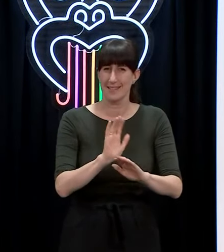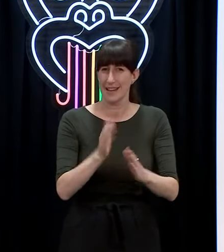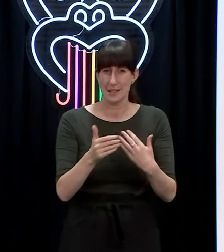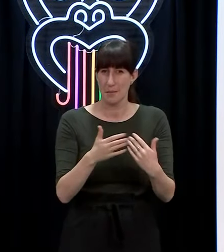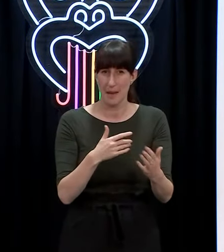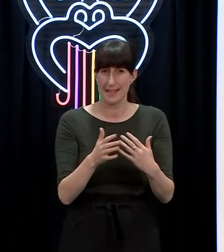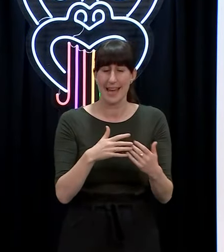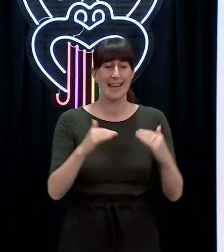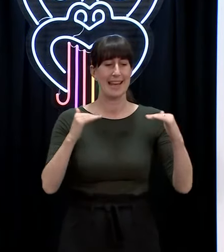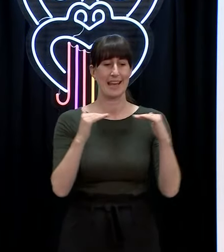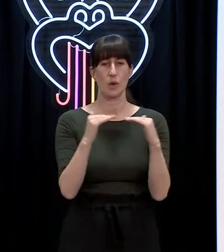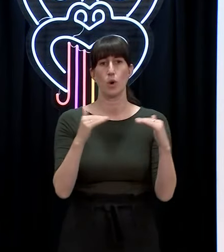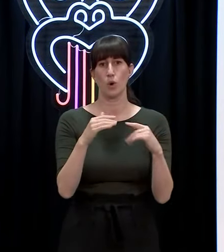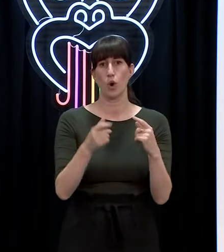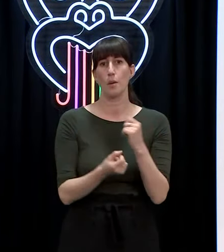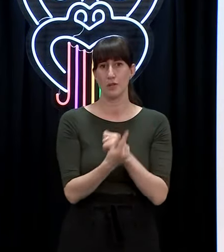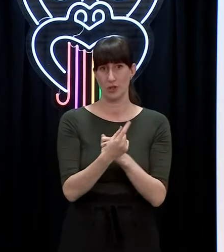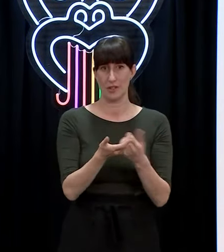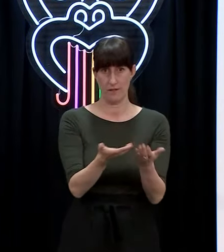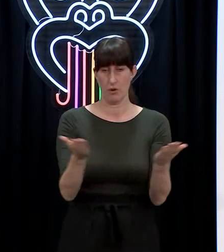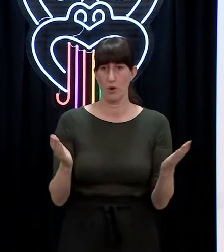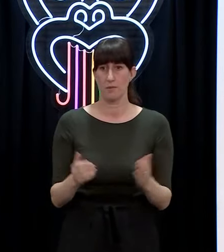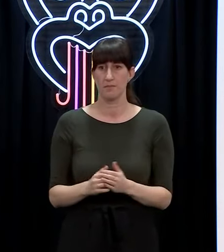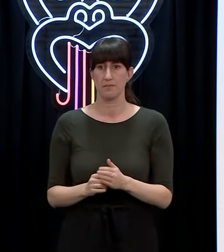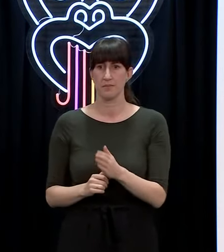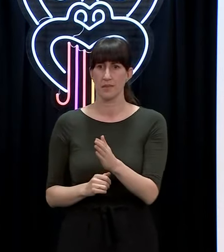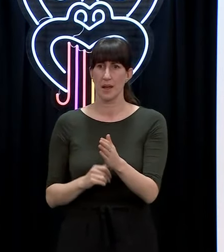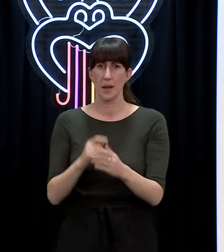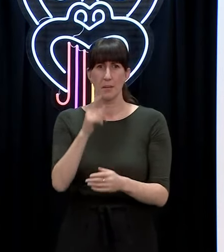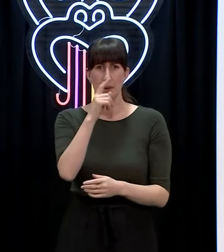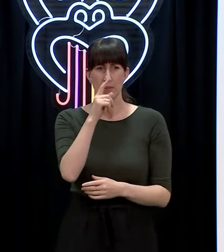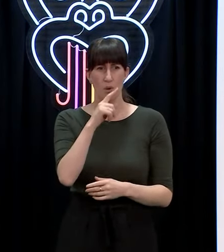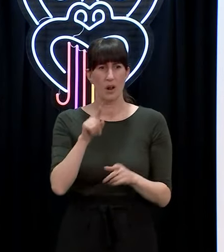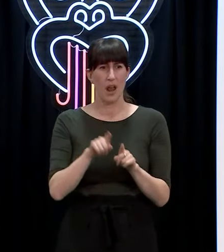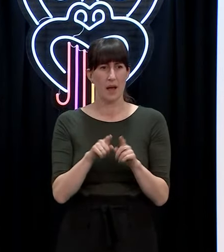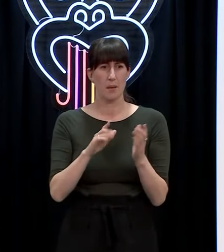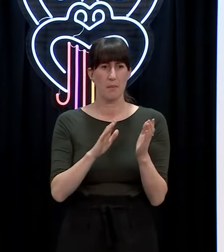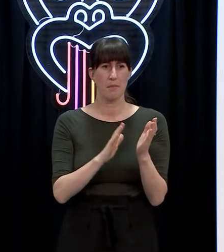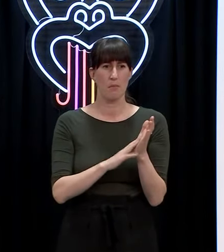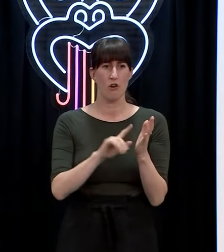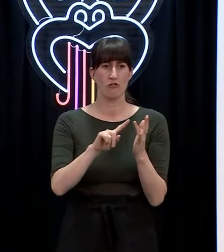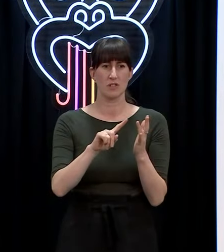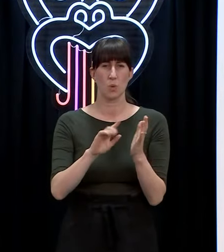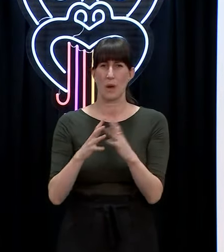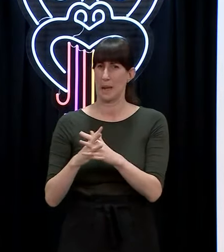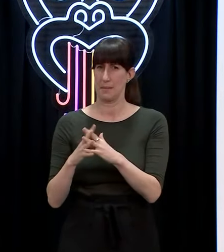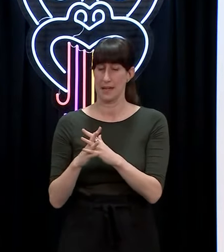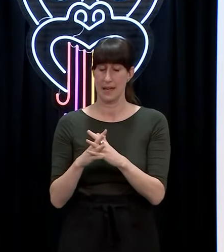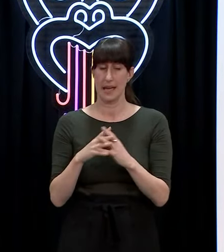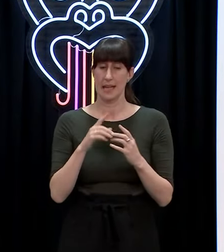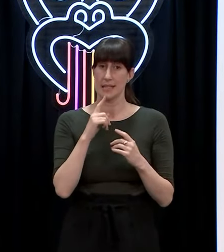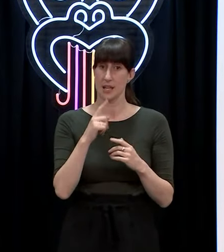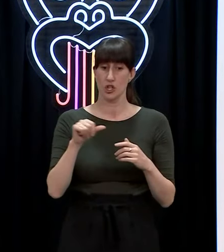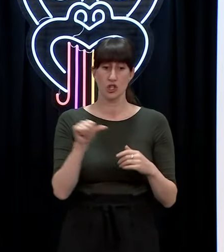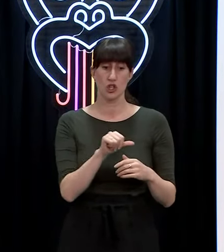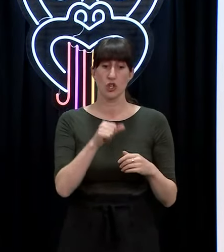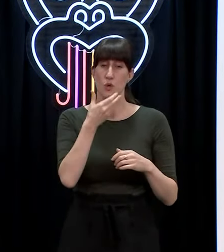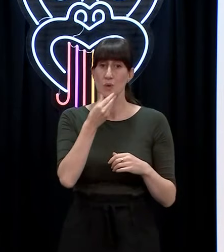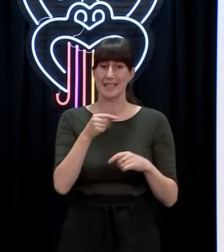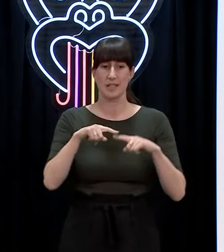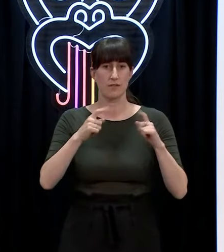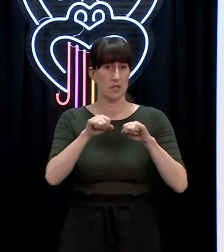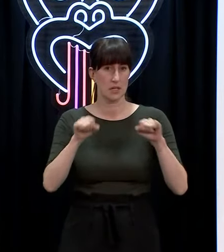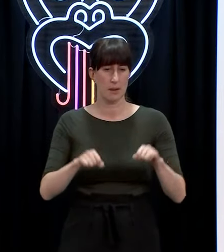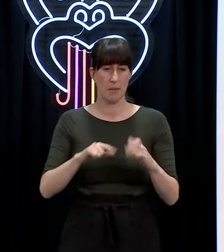here. People like Morris Williamson are suggesting a point system. So if your need is greater, if you've